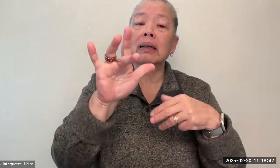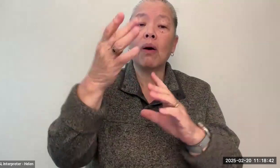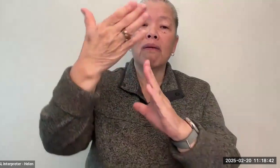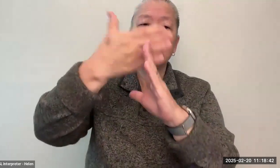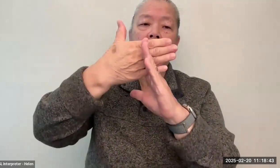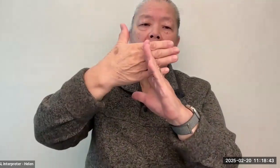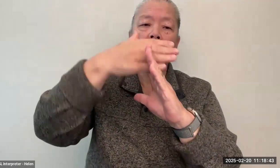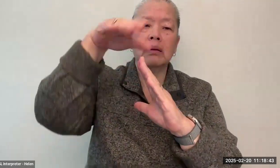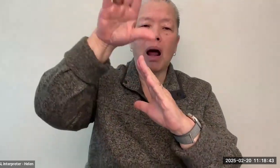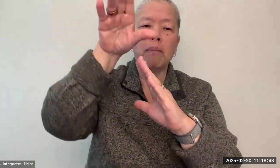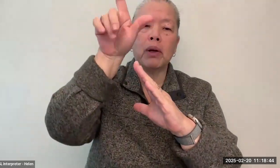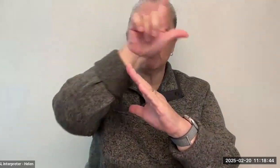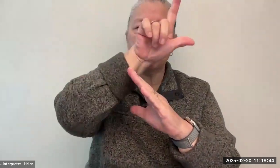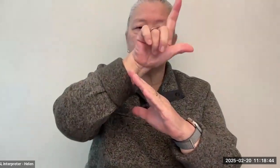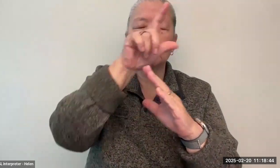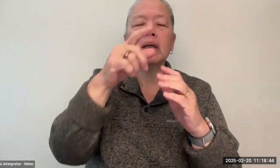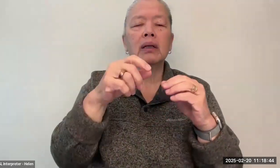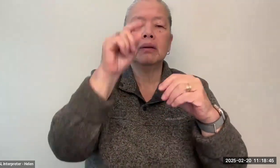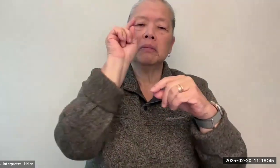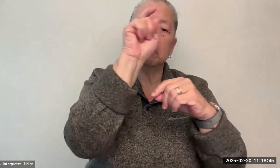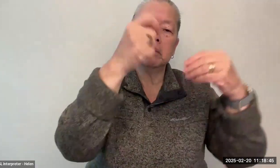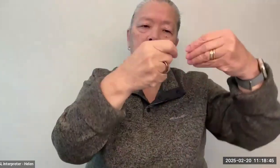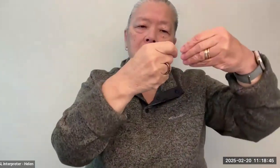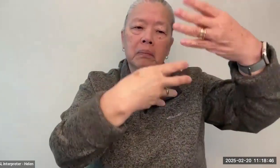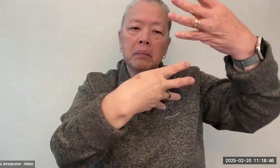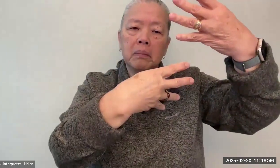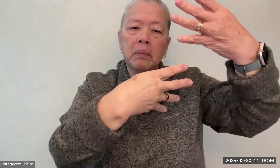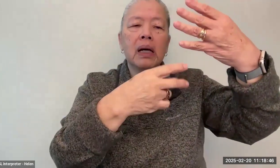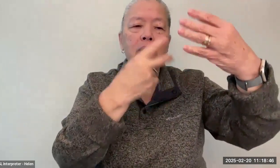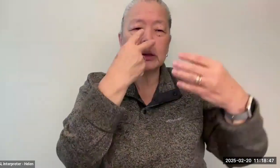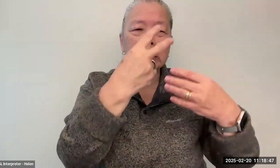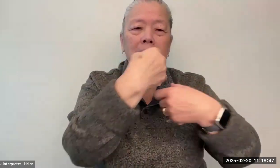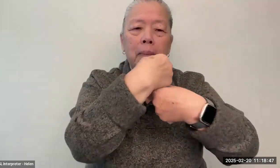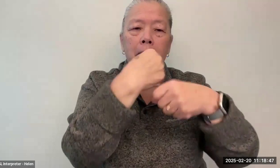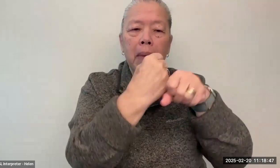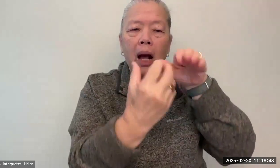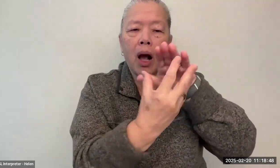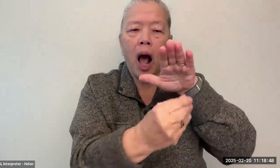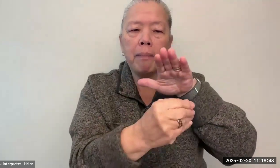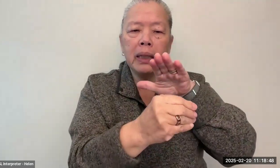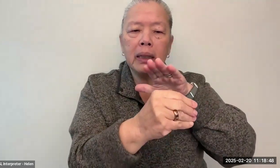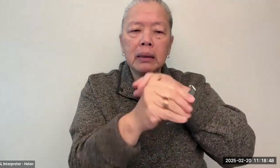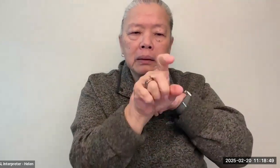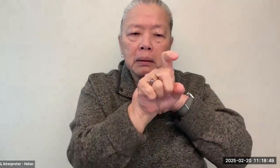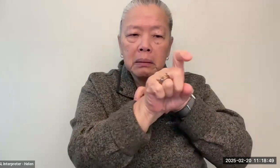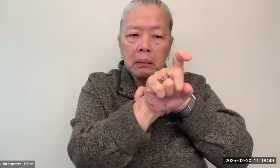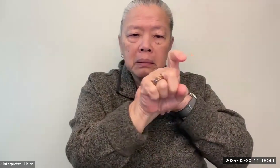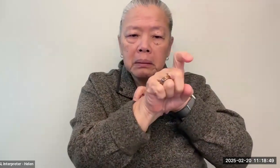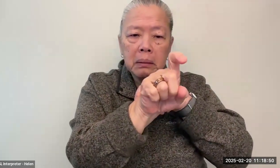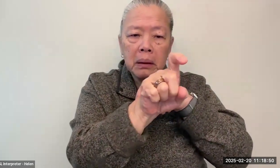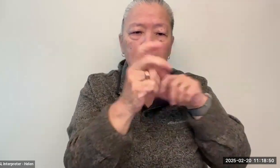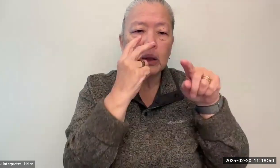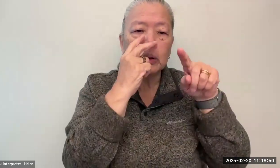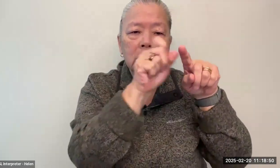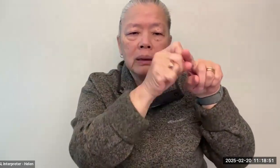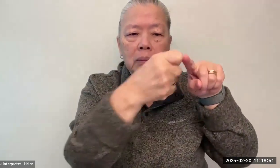left corner, which will reveal a drop-down menu where you will see Make a Copy as an option. Hover over Make a Copy, and you'll then see an